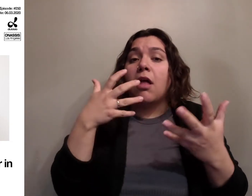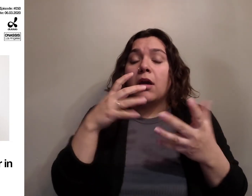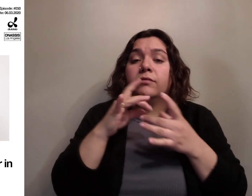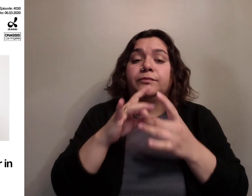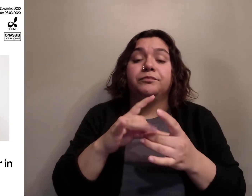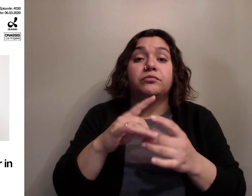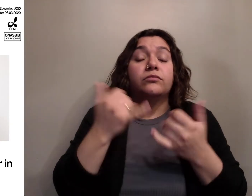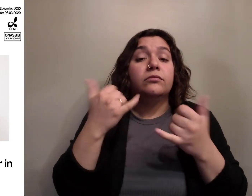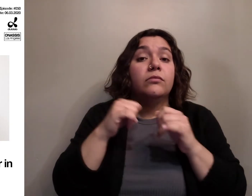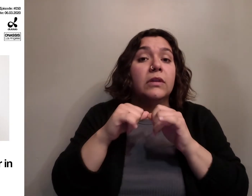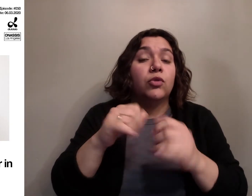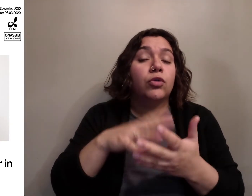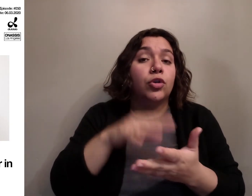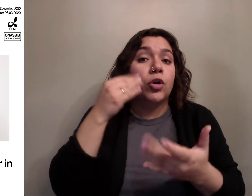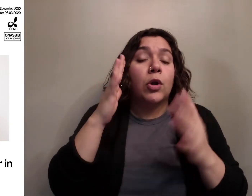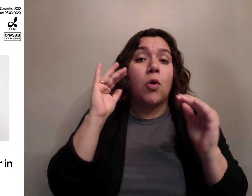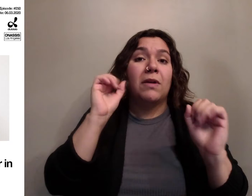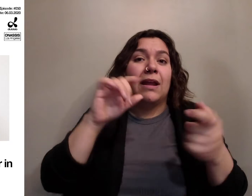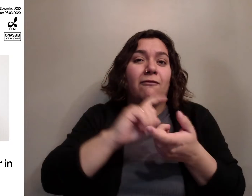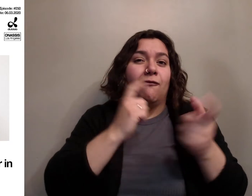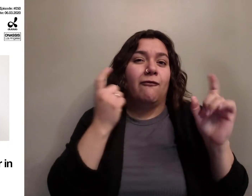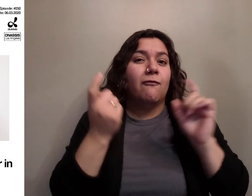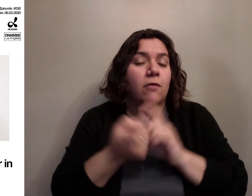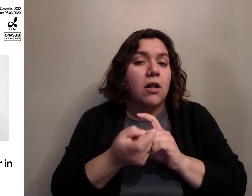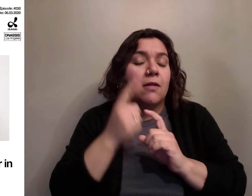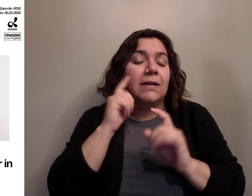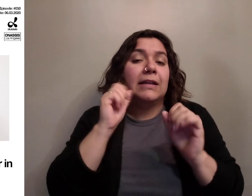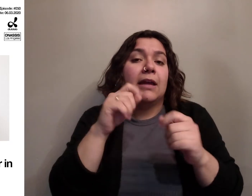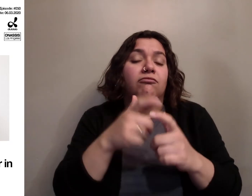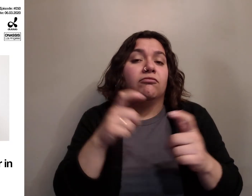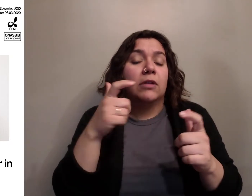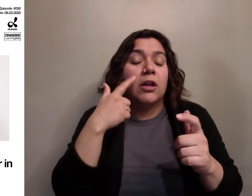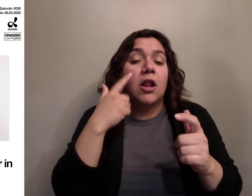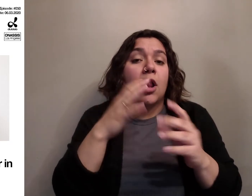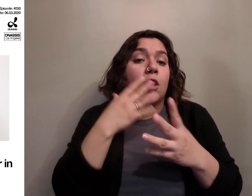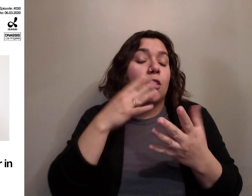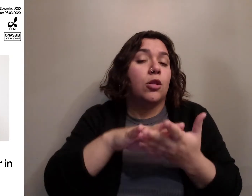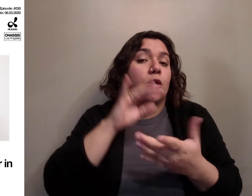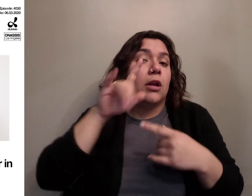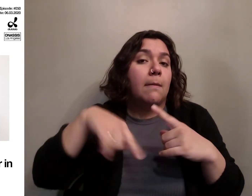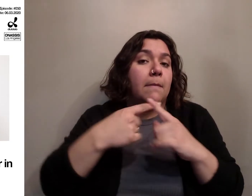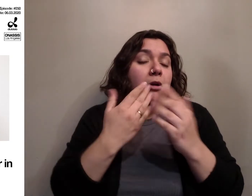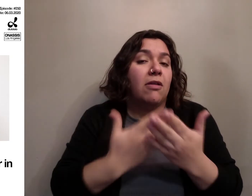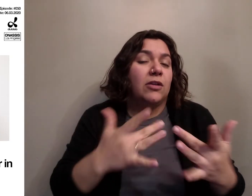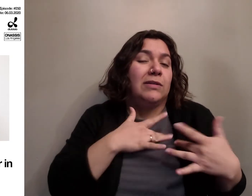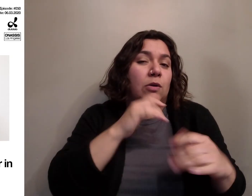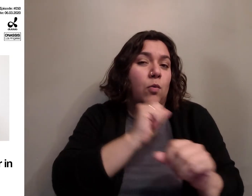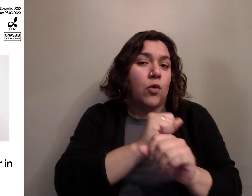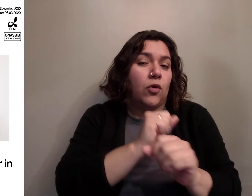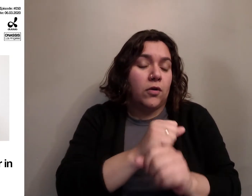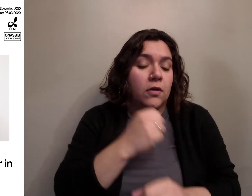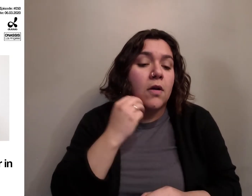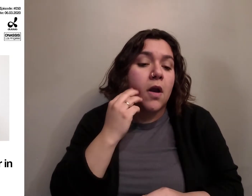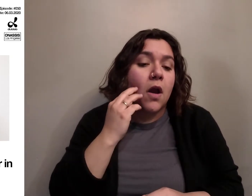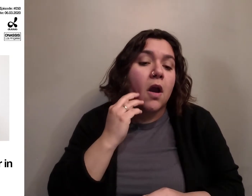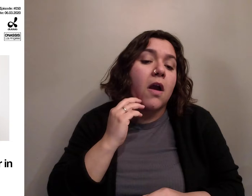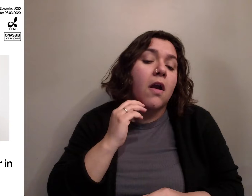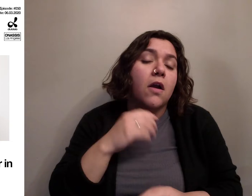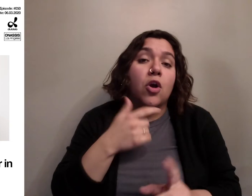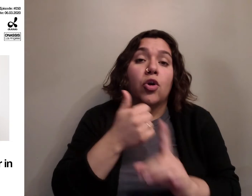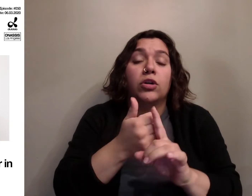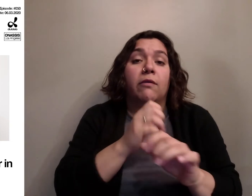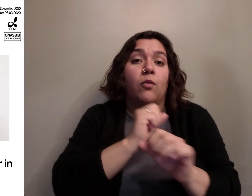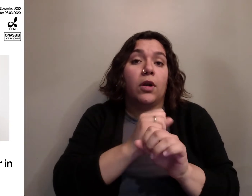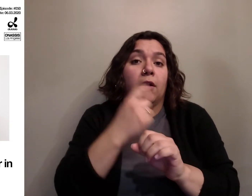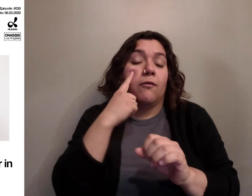live. We've learned a lot. We're continuing to learn, and we hope to evolve and to expand on the things that she was